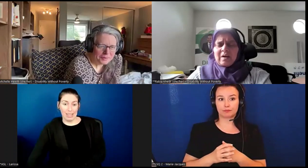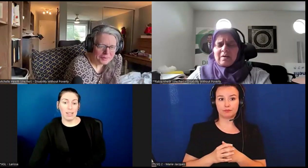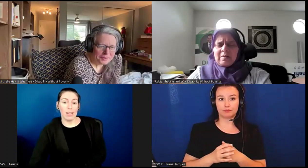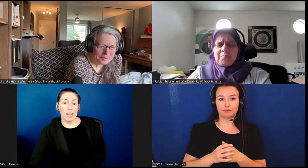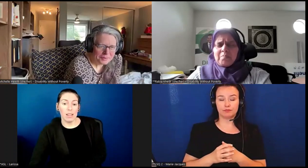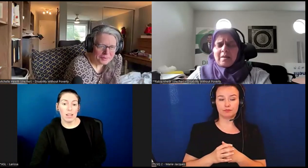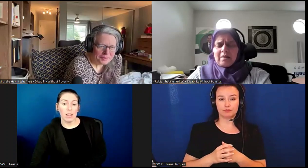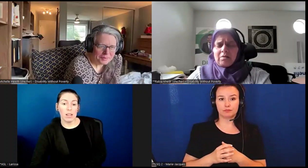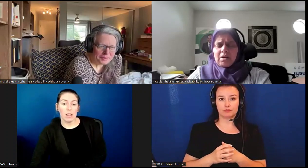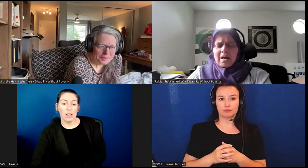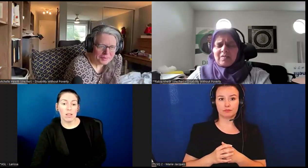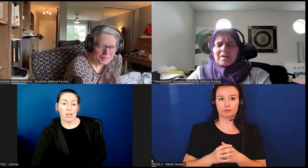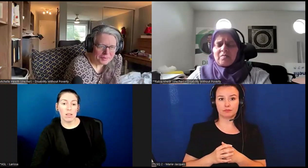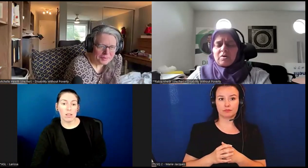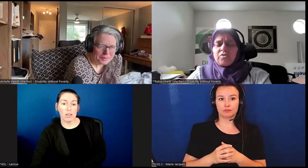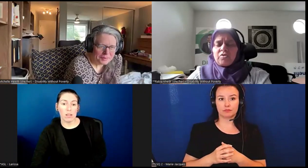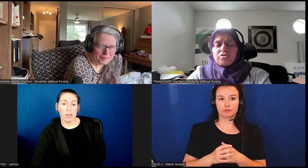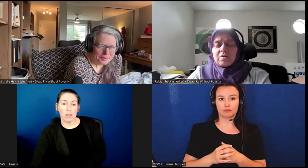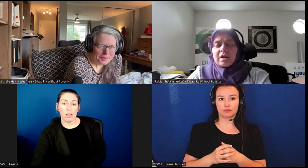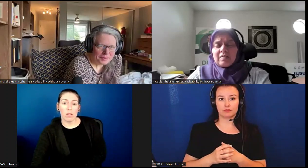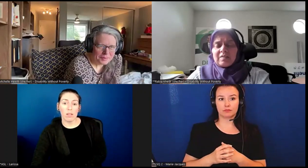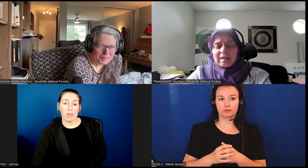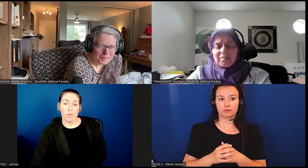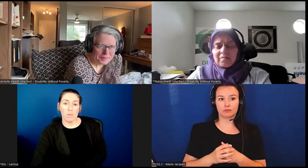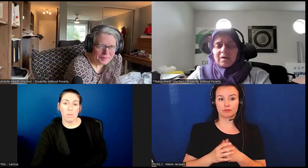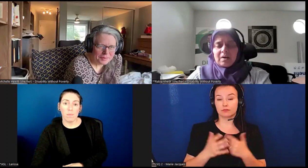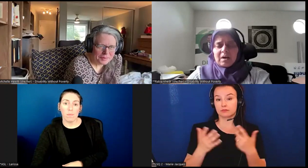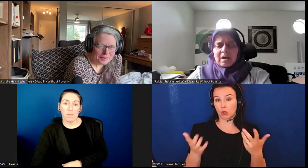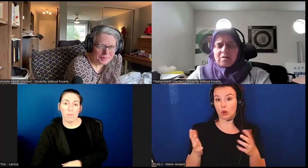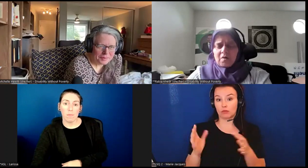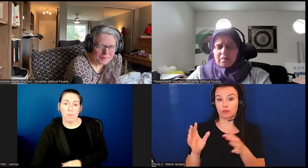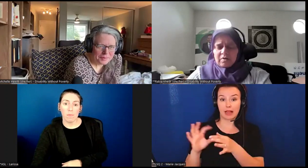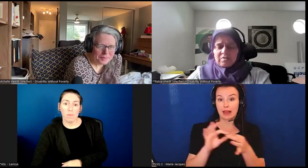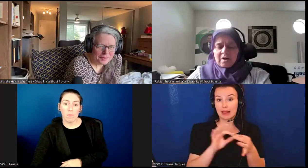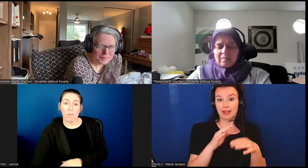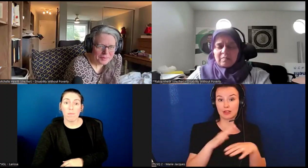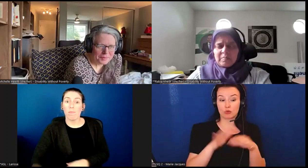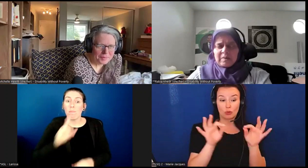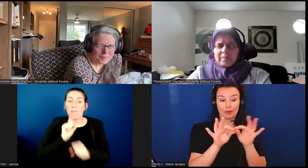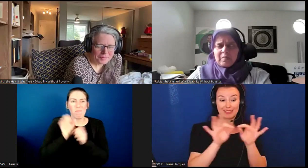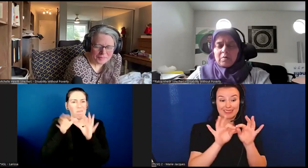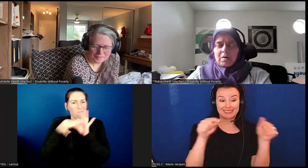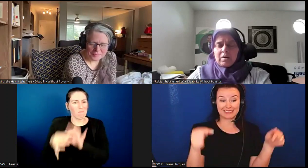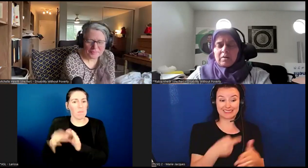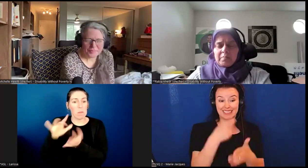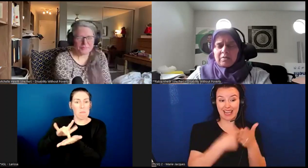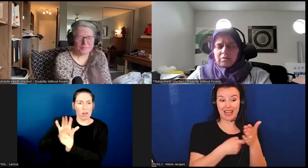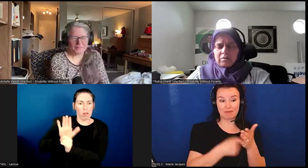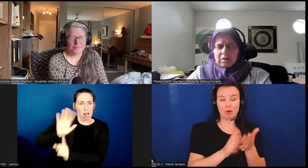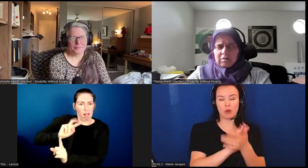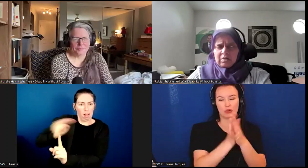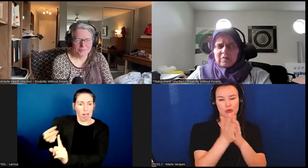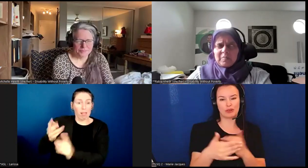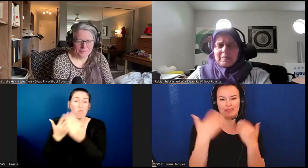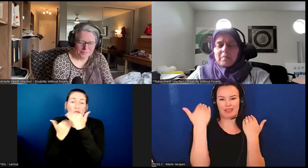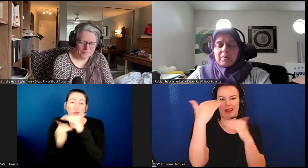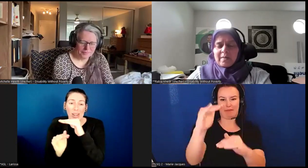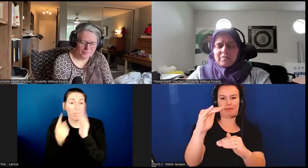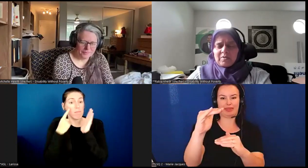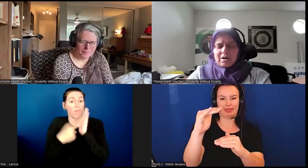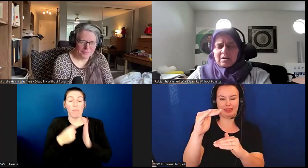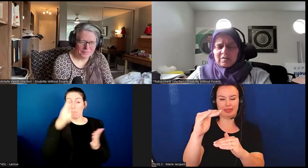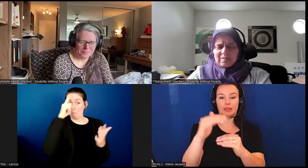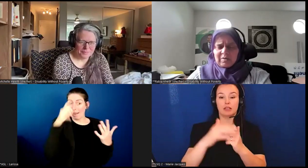is very medicalized and restricted. And oftentimes, people with mental illness, people